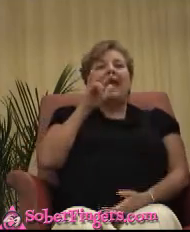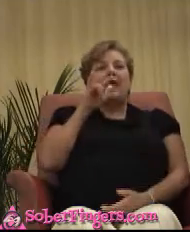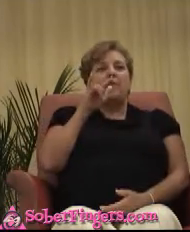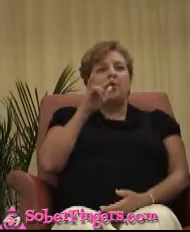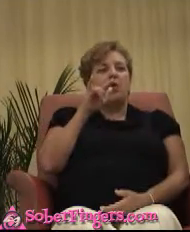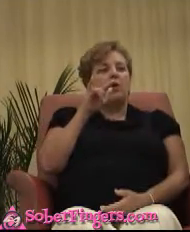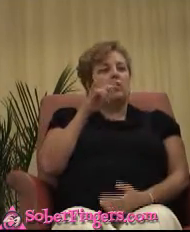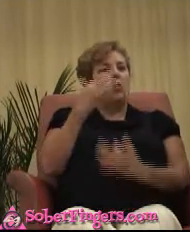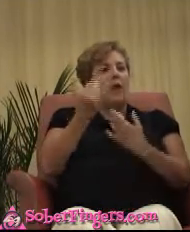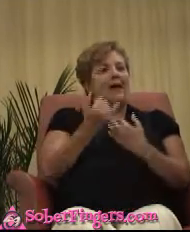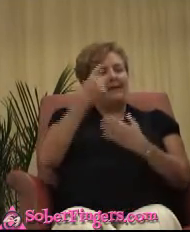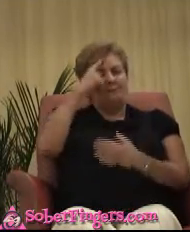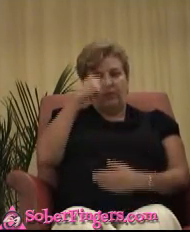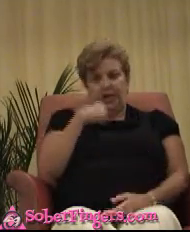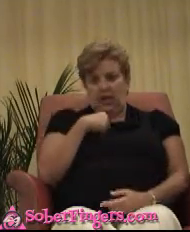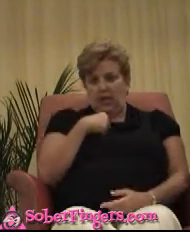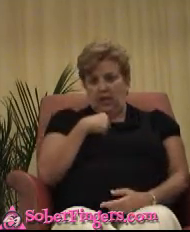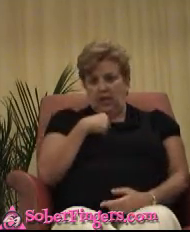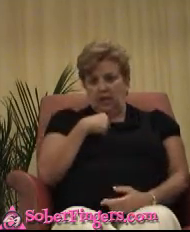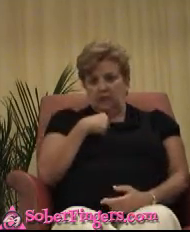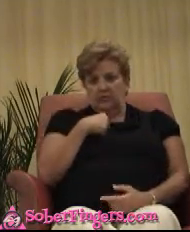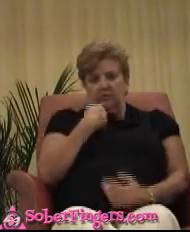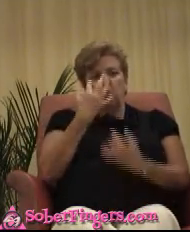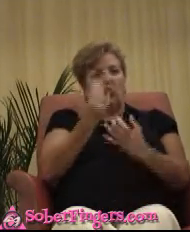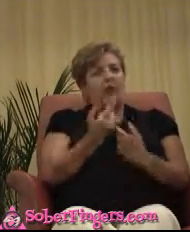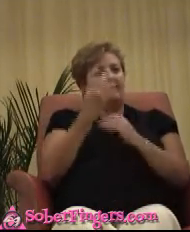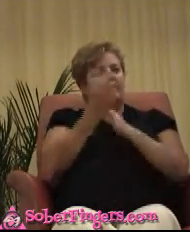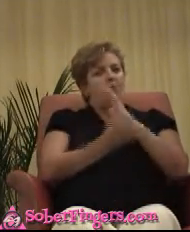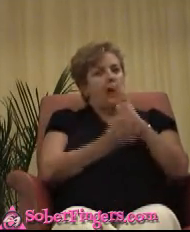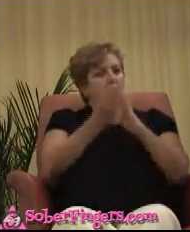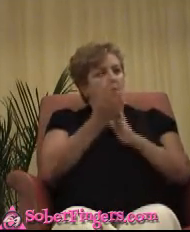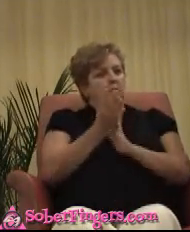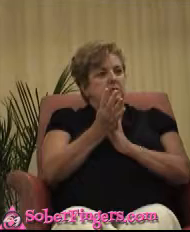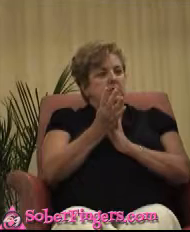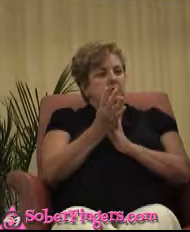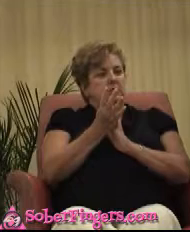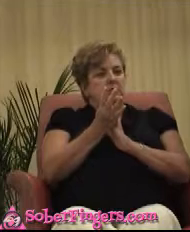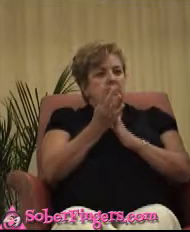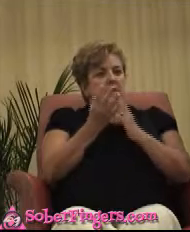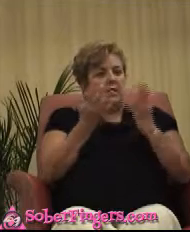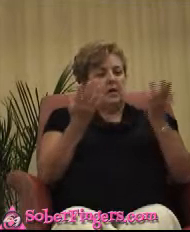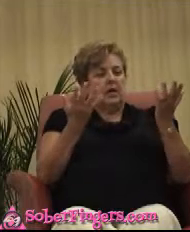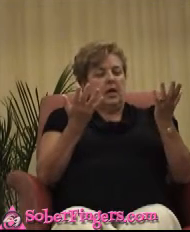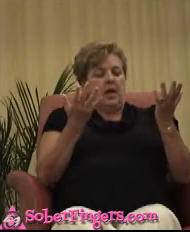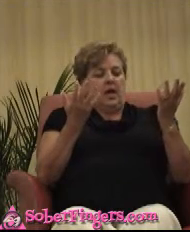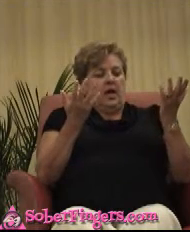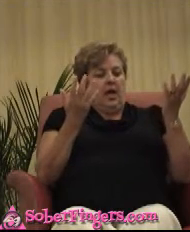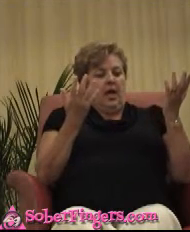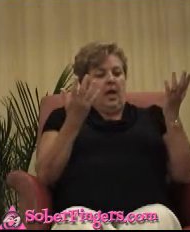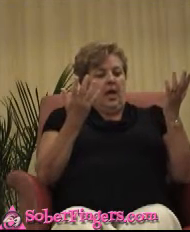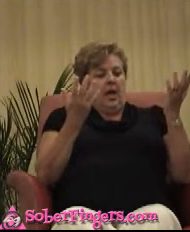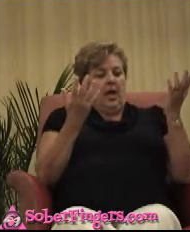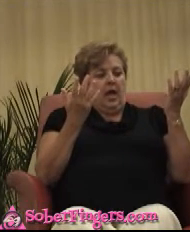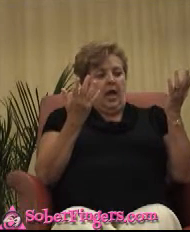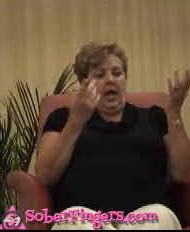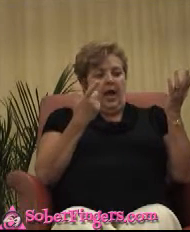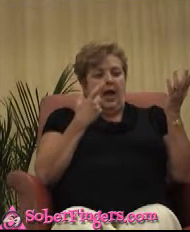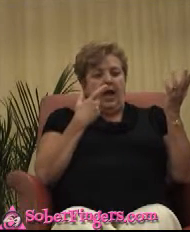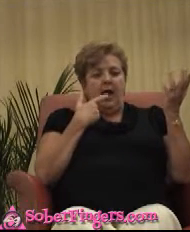that evening and I didn't show up. And I just told her I didn't know what to say when the answering machine kicked on. And I just said, there's been a disaster. I think I